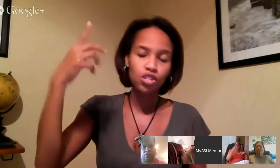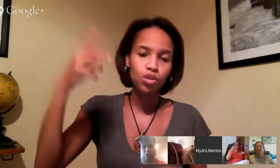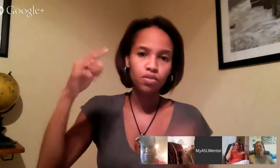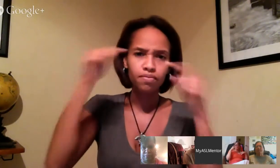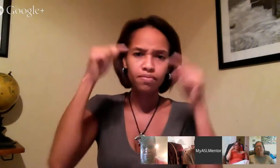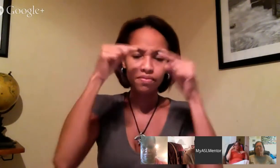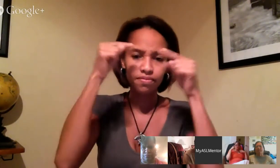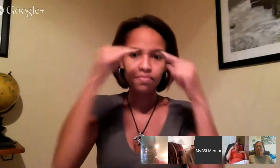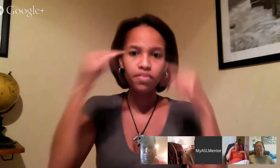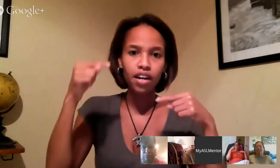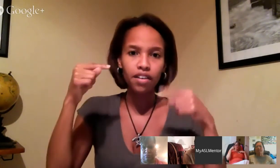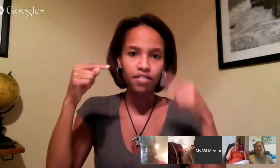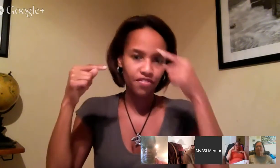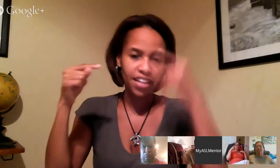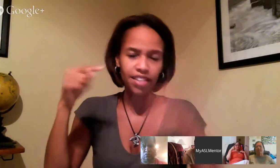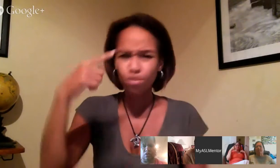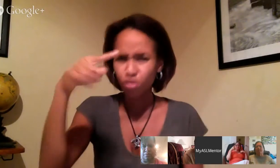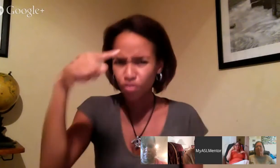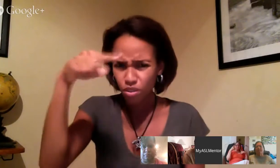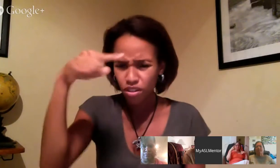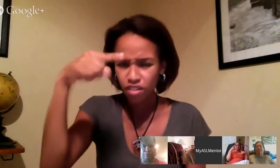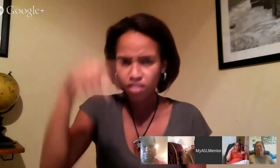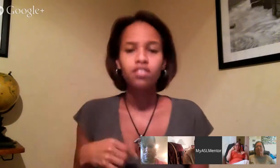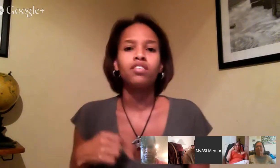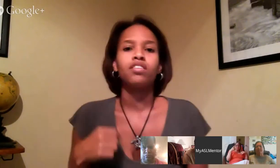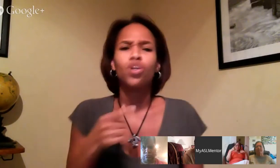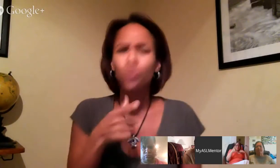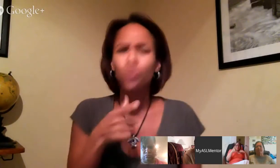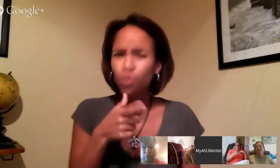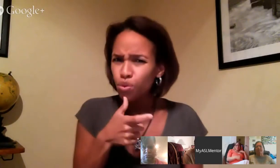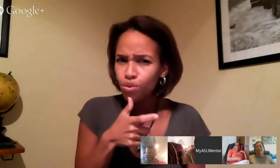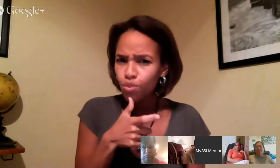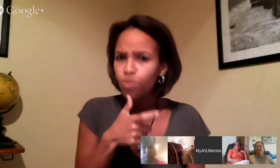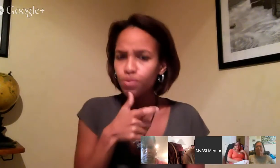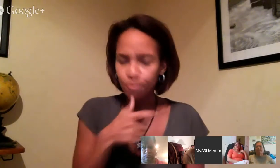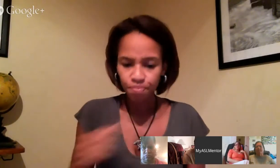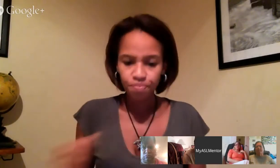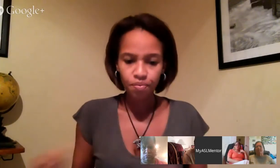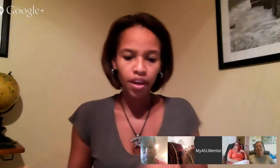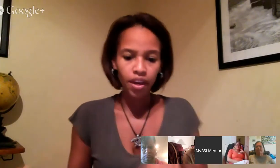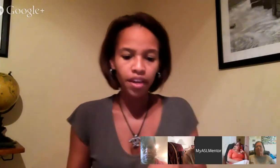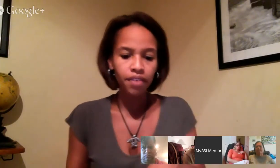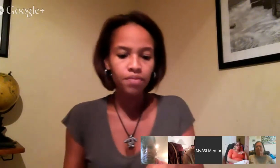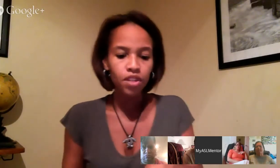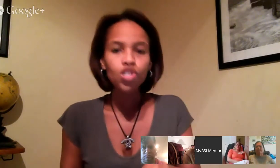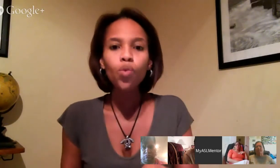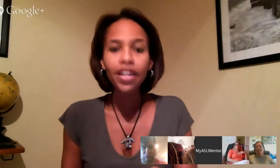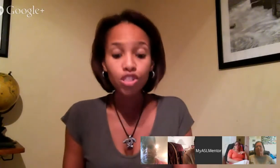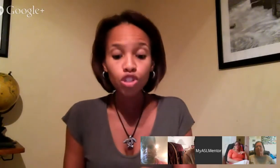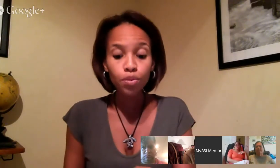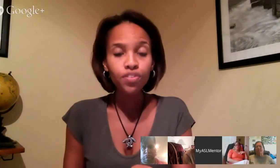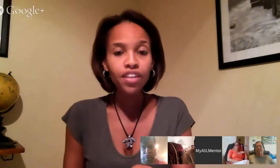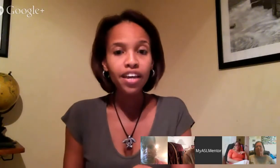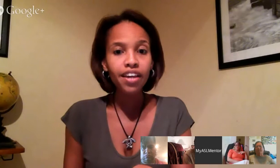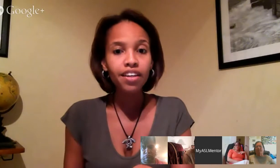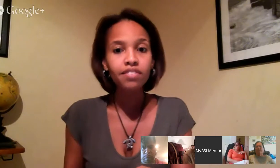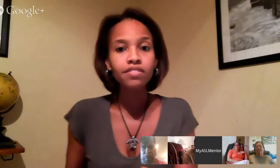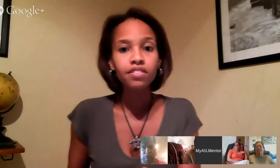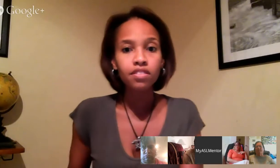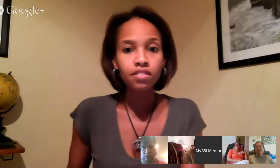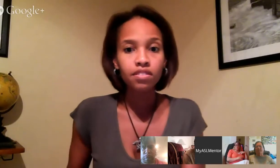WH face. Before. Who? Okay. So when is your